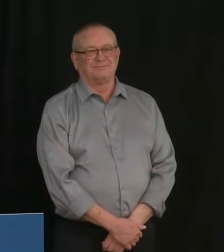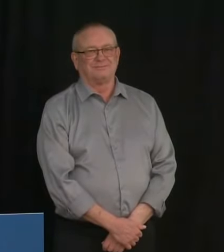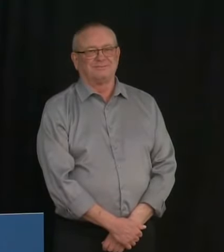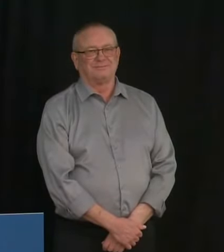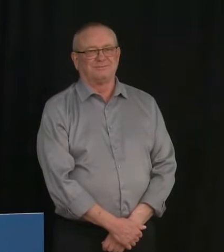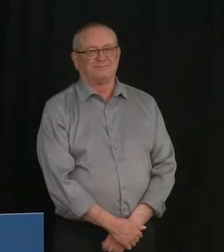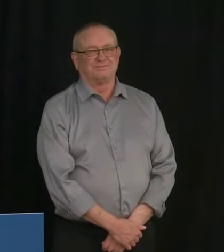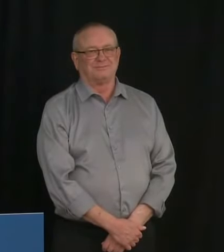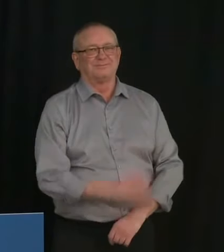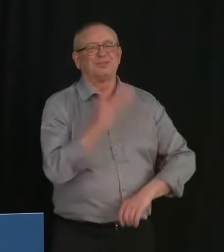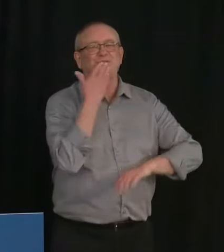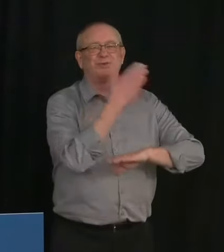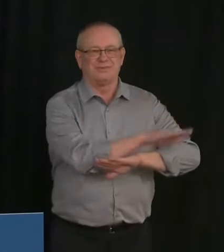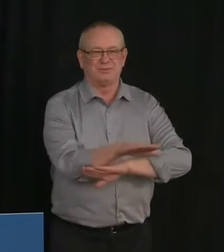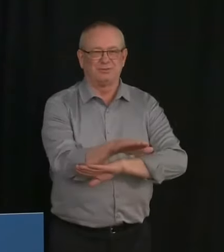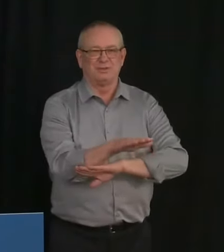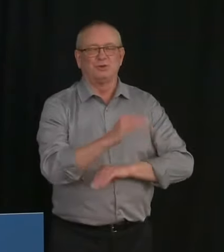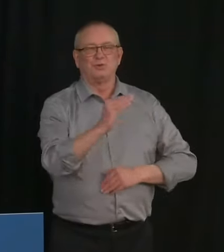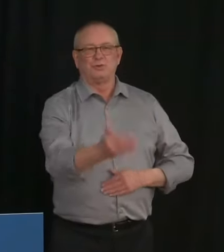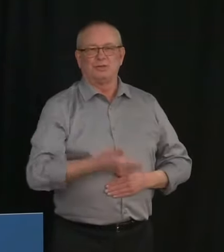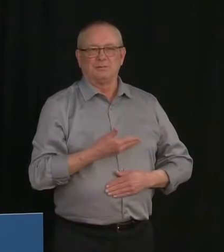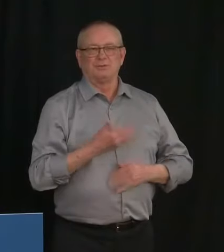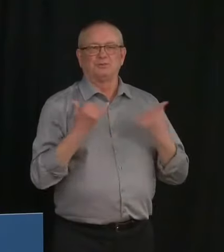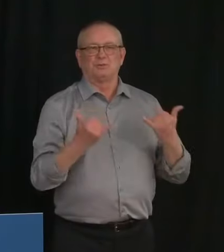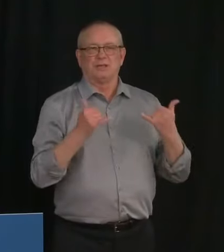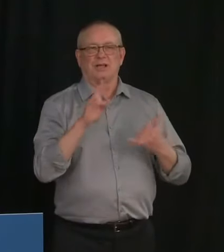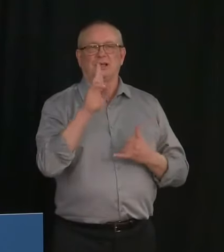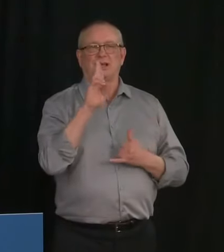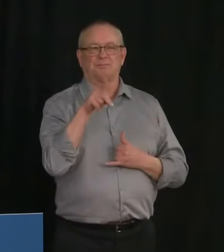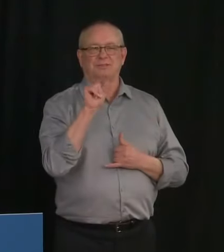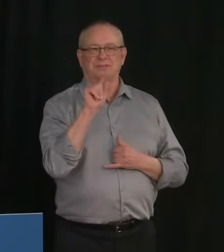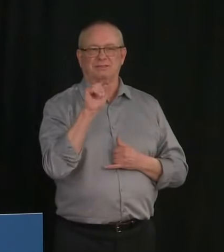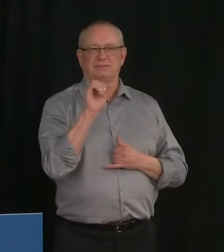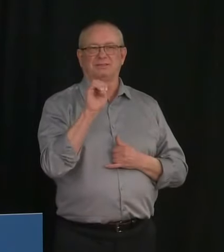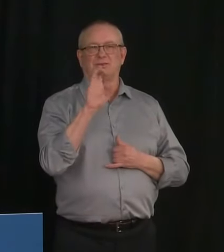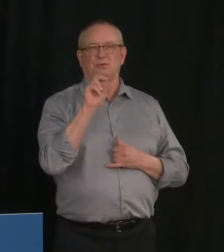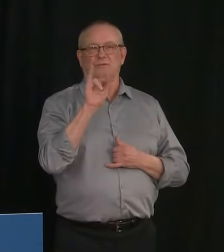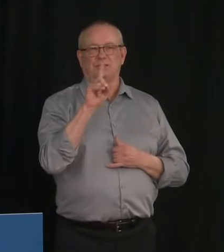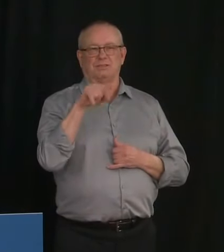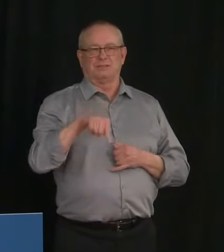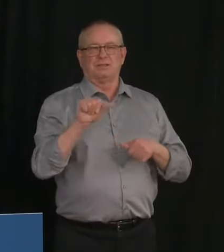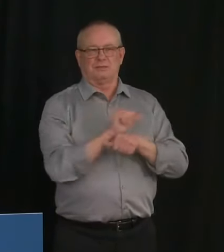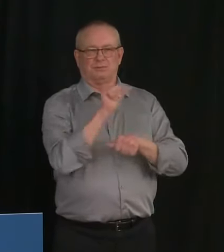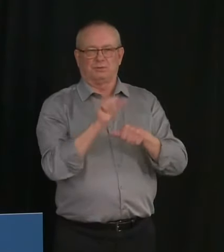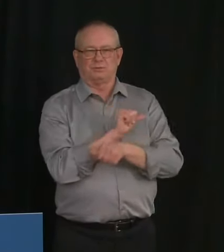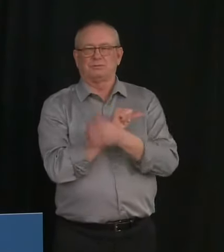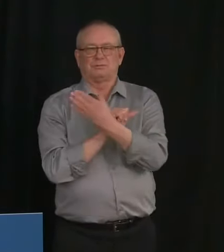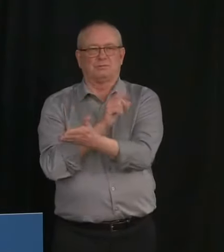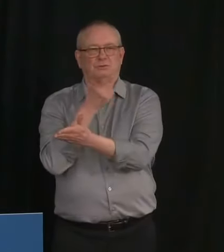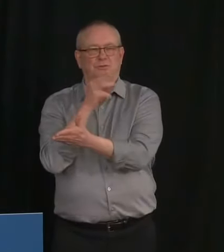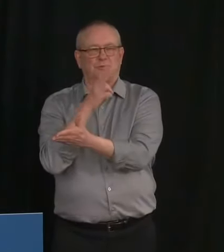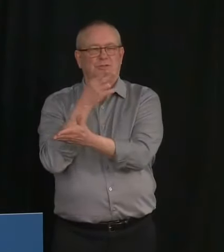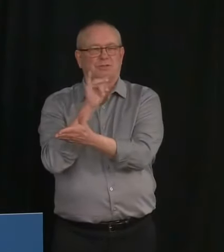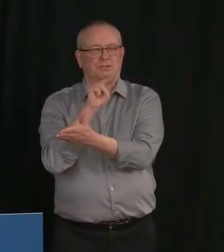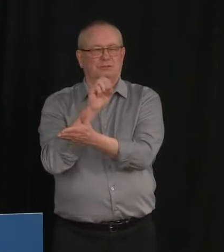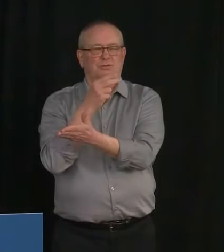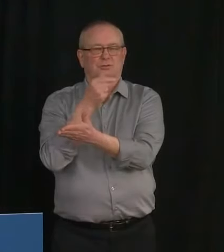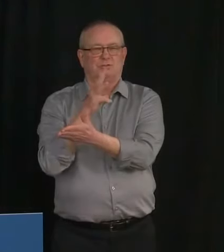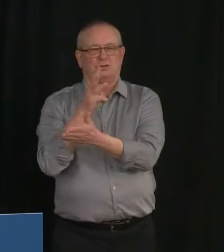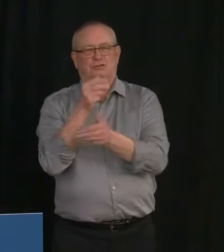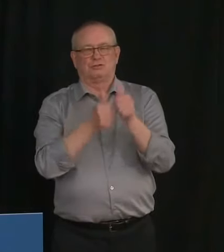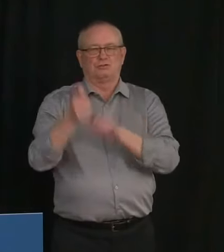Good afternoon, everyone. Welcome to today's update on COVID-19 in Alberta. With us, as always, is Dr. Deena Hinshaw, Chief Medical Officer